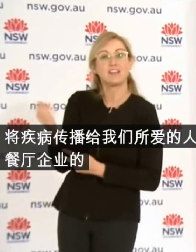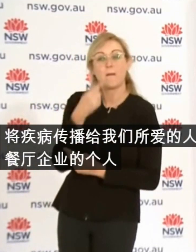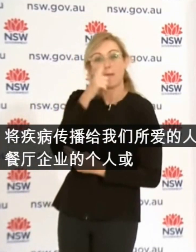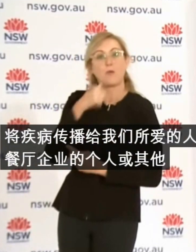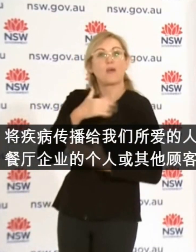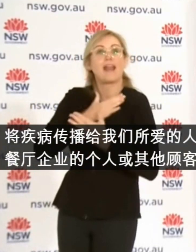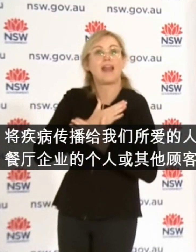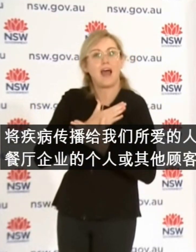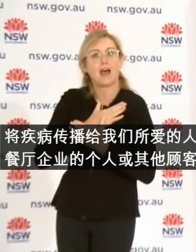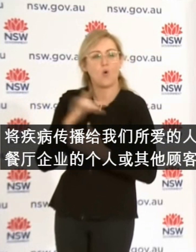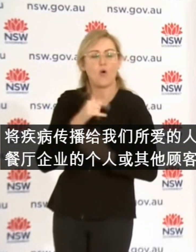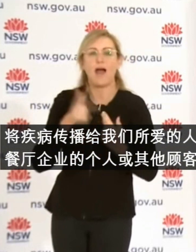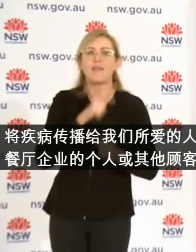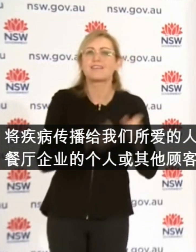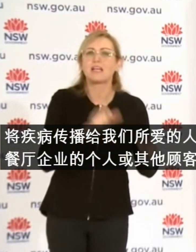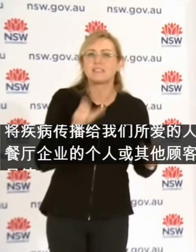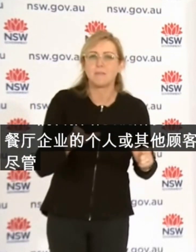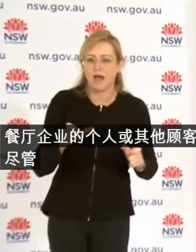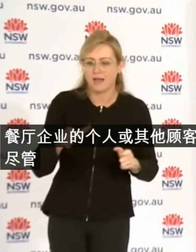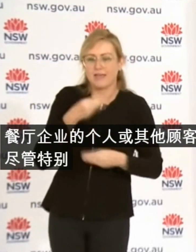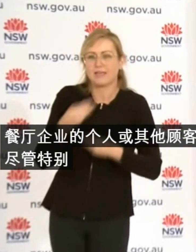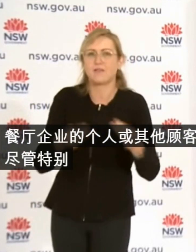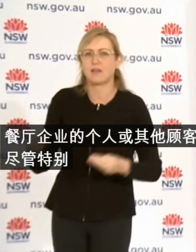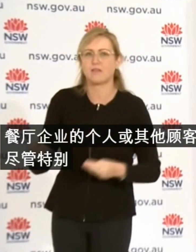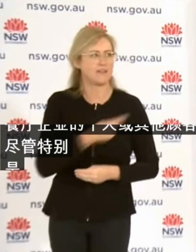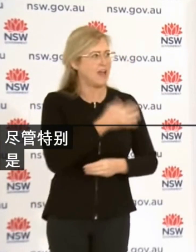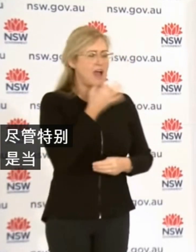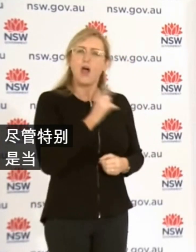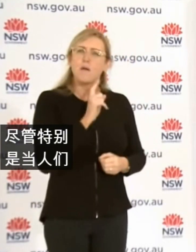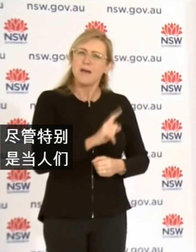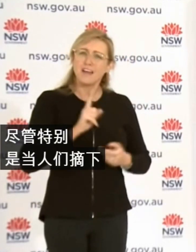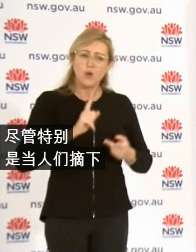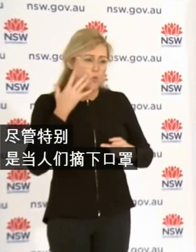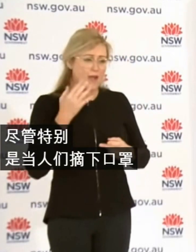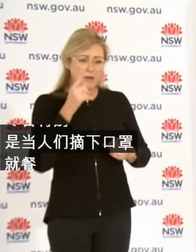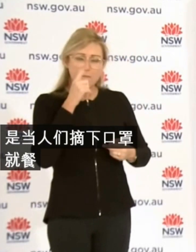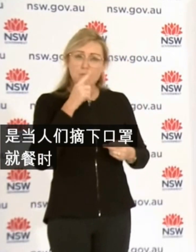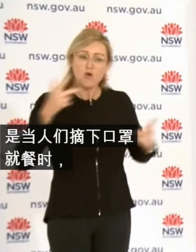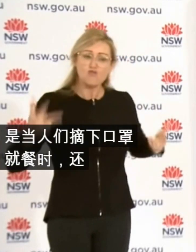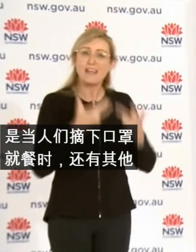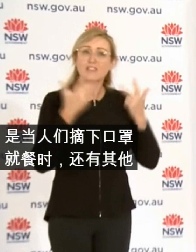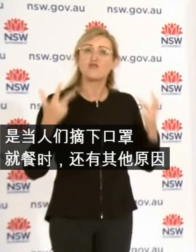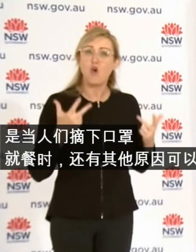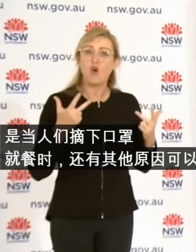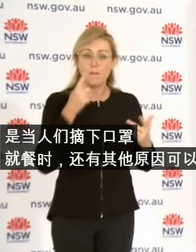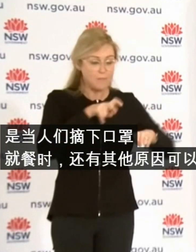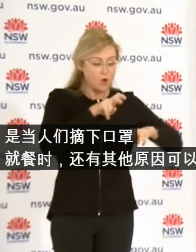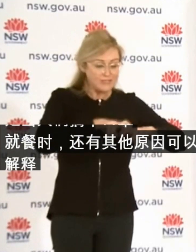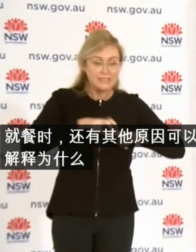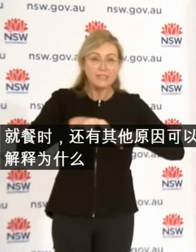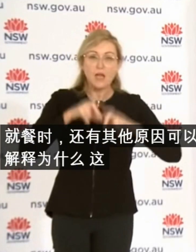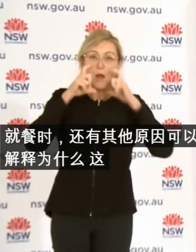or other customers at businesses. In restaurants, though, specifically, though, when people are taking masks off and dining, are there additional